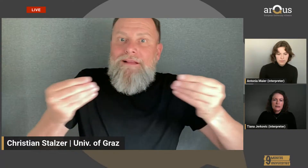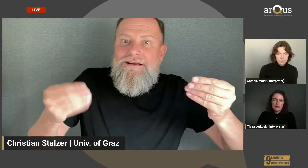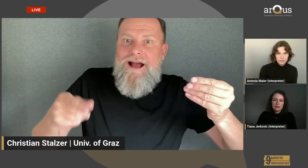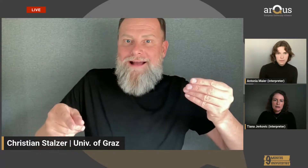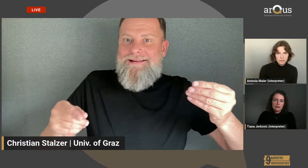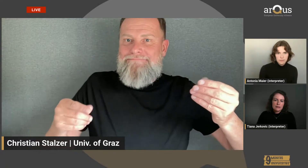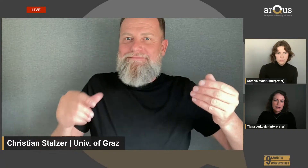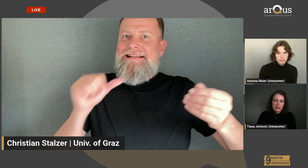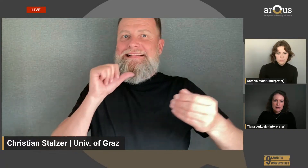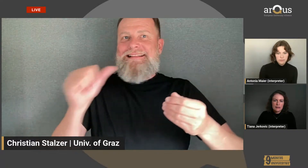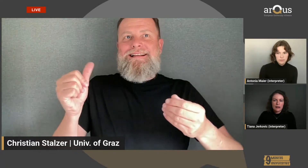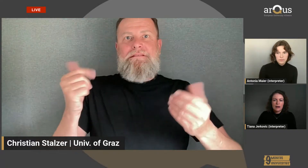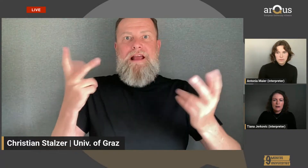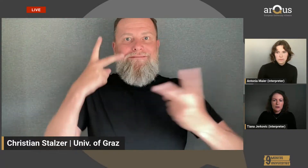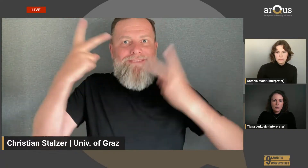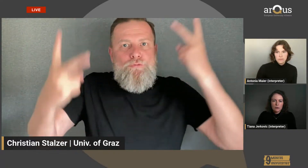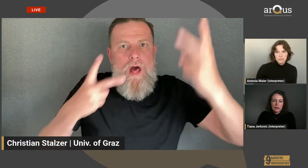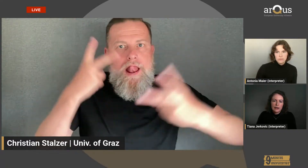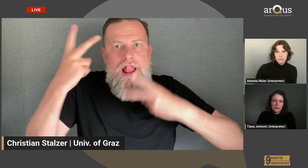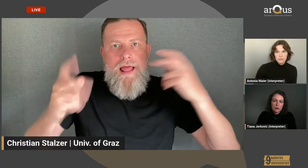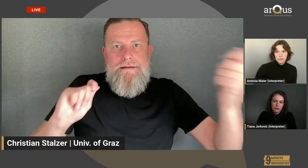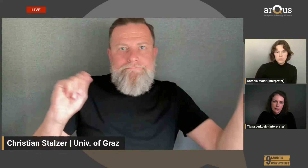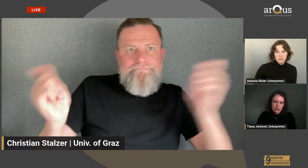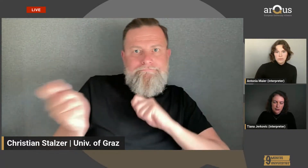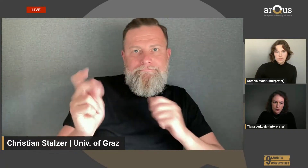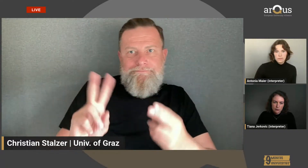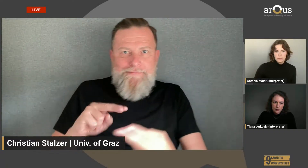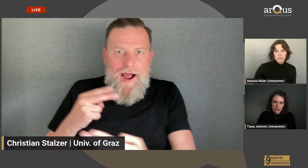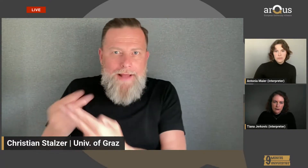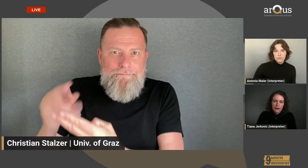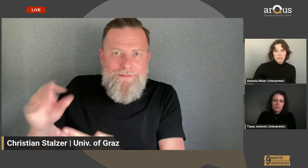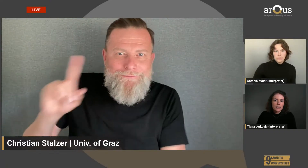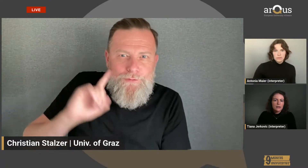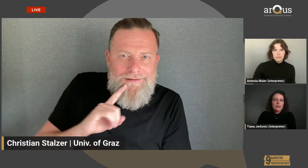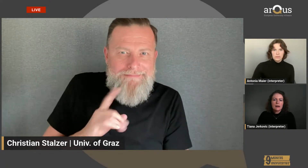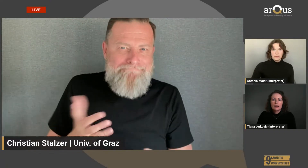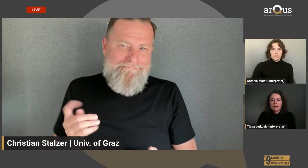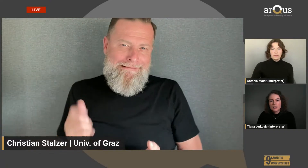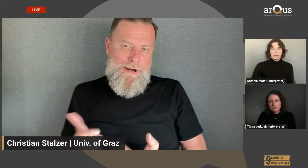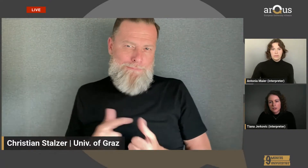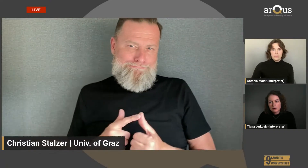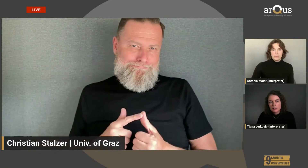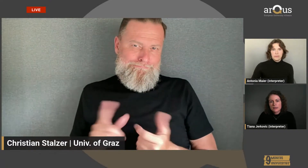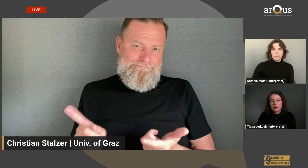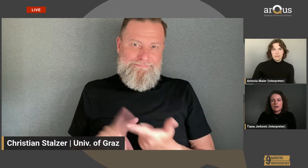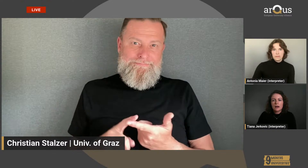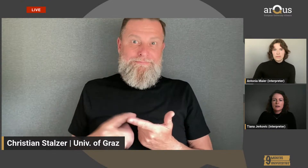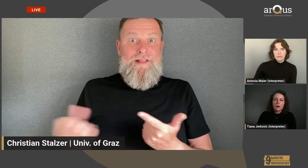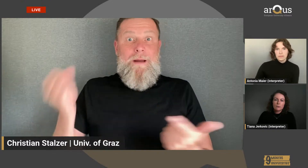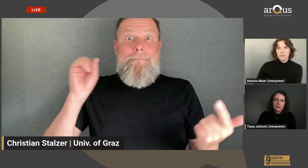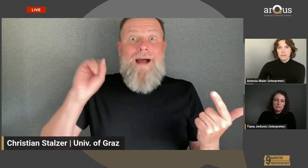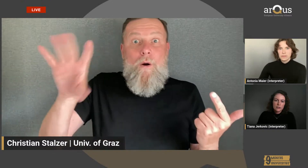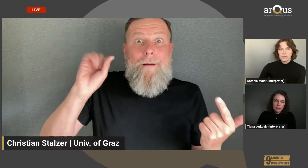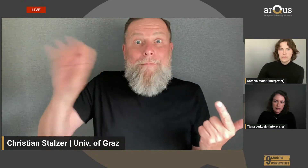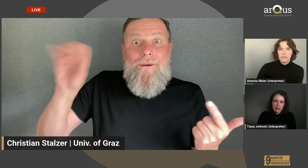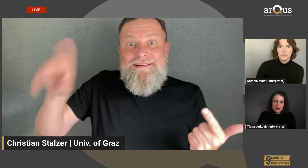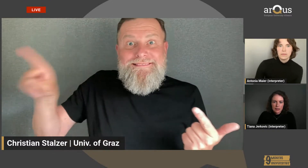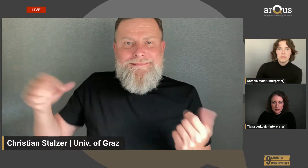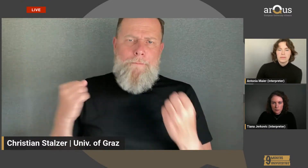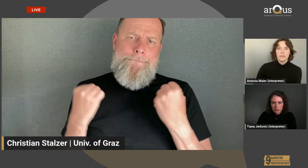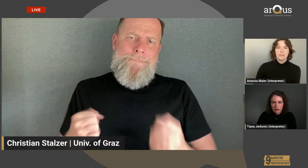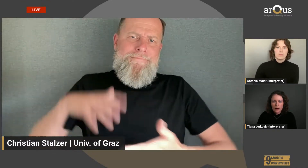system still stays spoken language oriented, of course, because teaching materials are not always